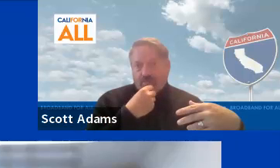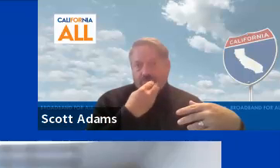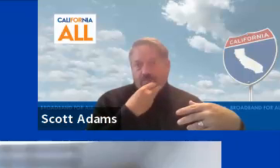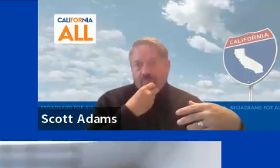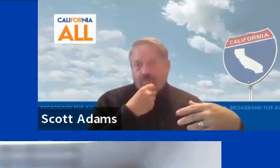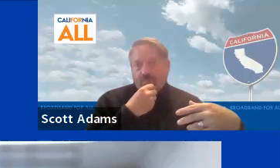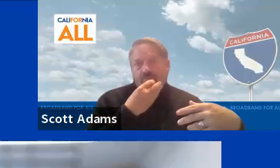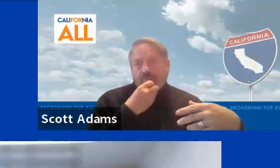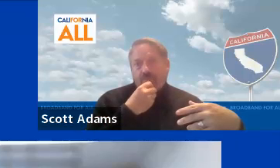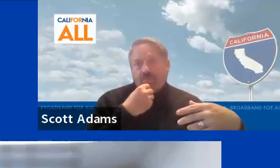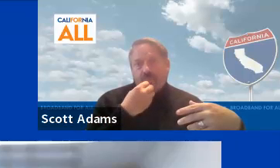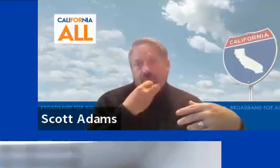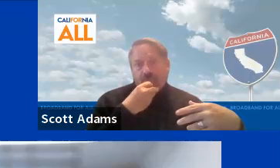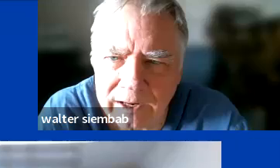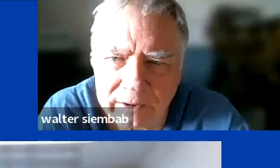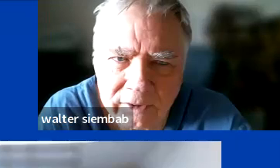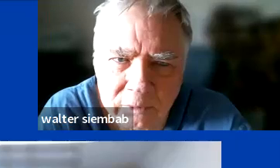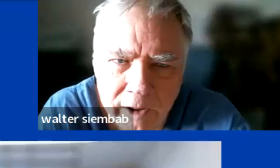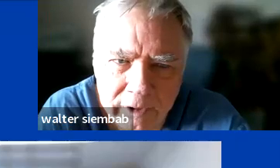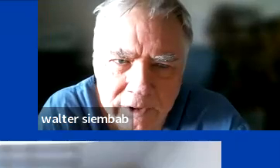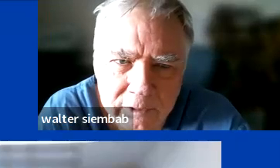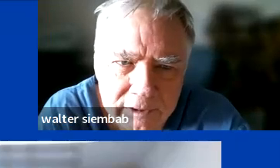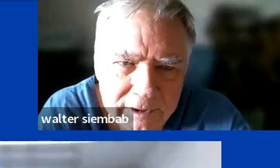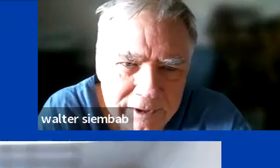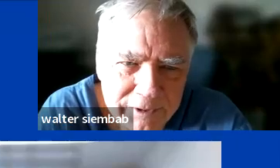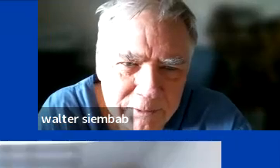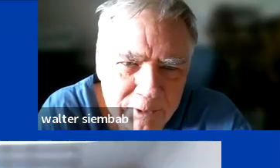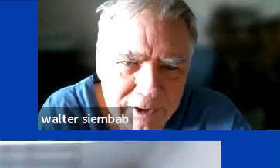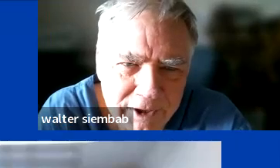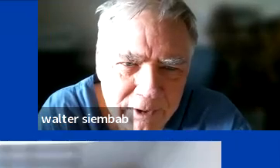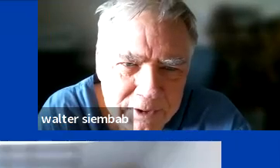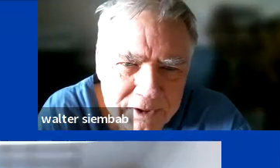Absolutely. I mean, if we don't want it to go to the state and have it swallowed into a,